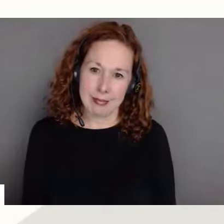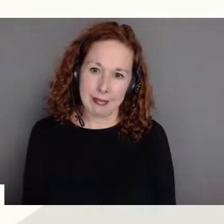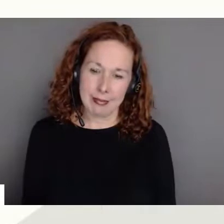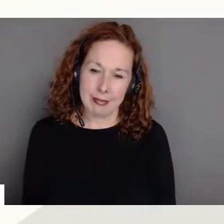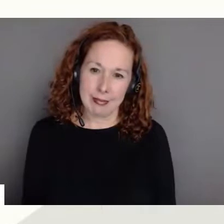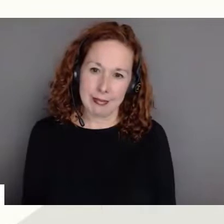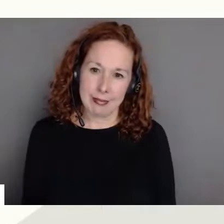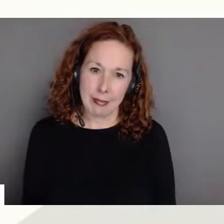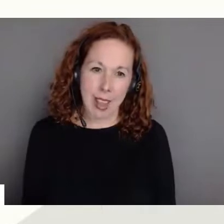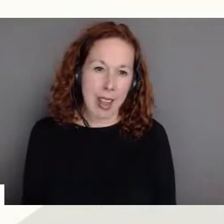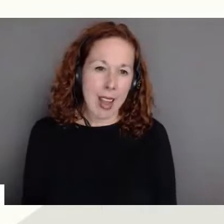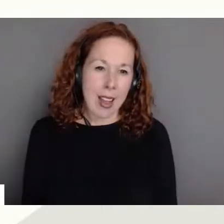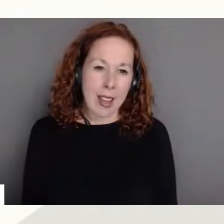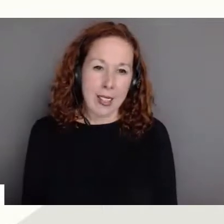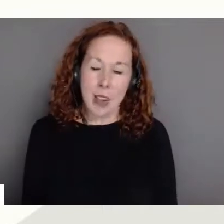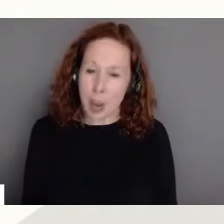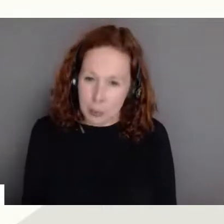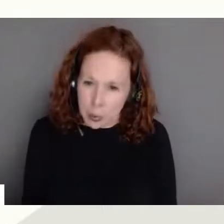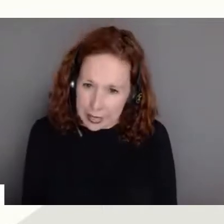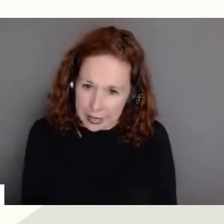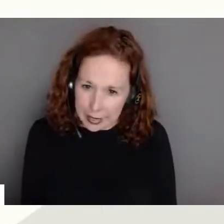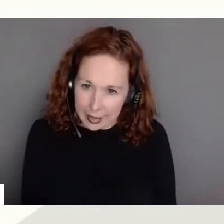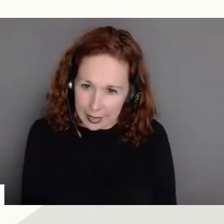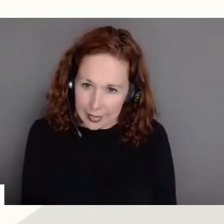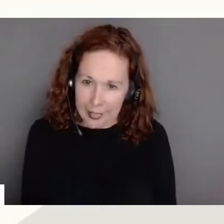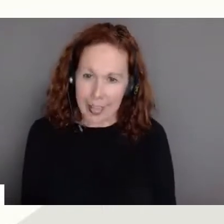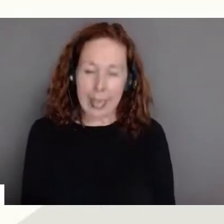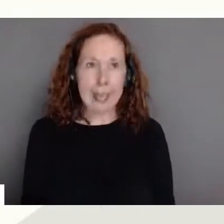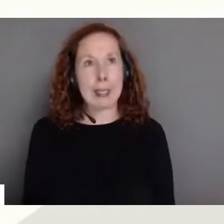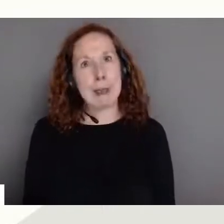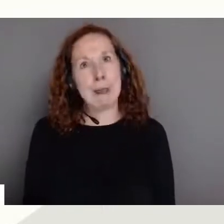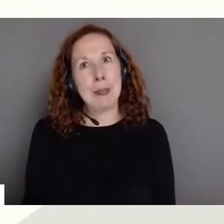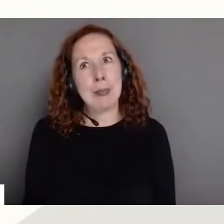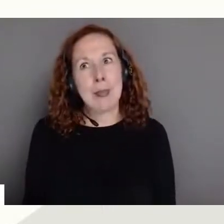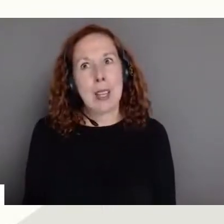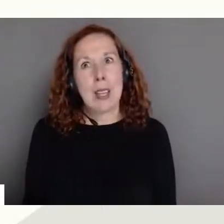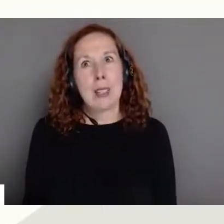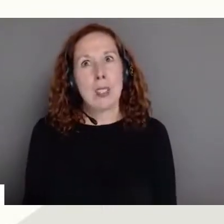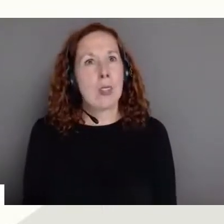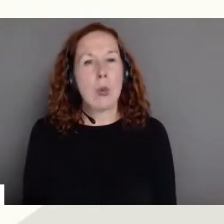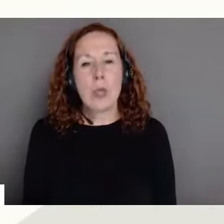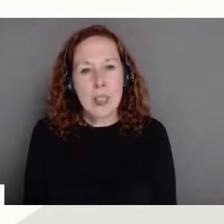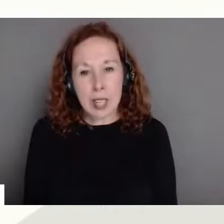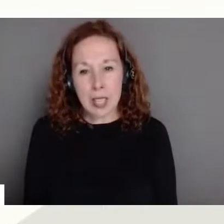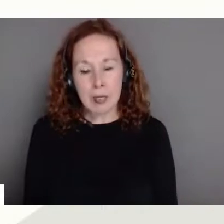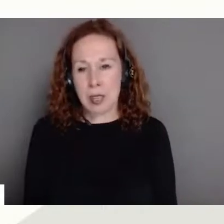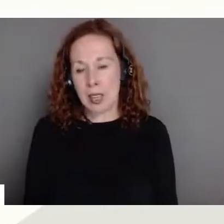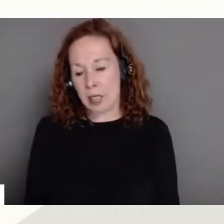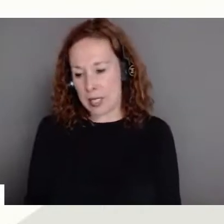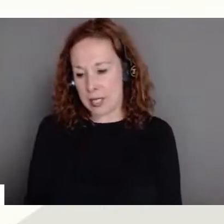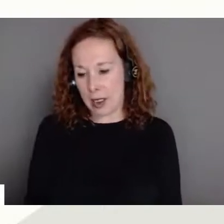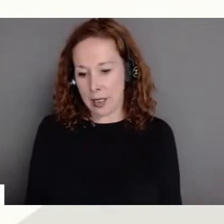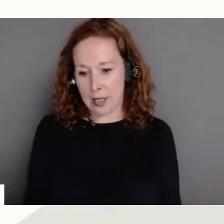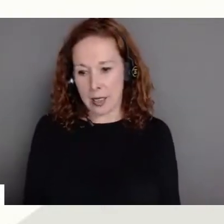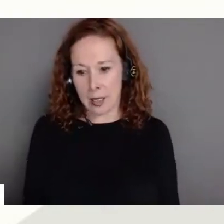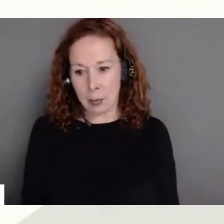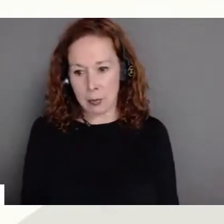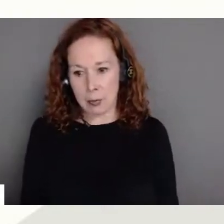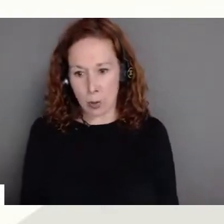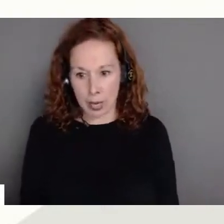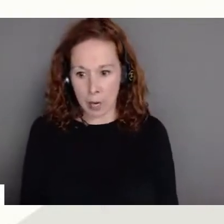what I'm doing now. Not really. Yeah. Okay. Um, the only thing that I can think of is